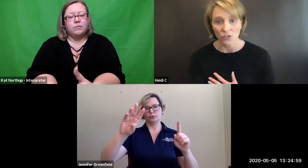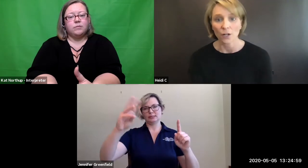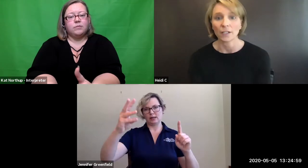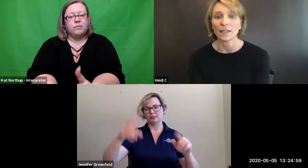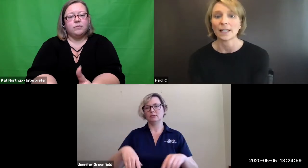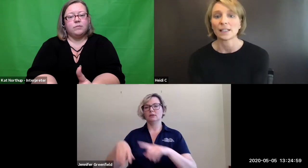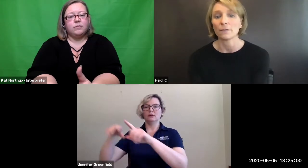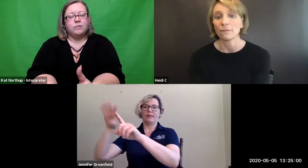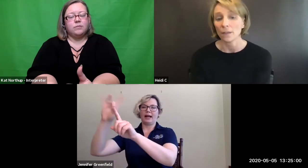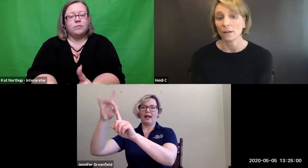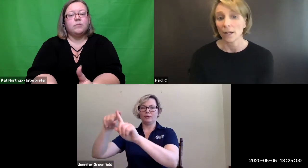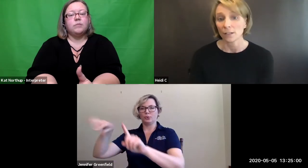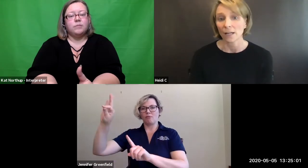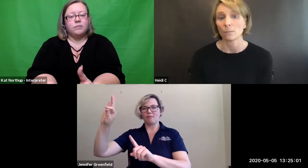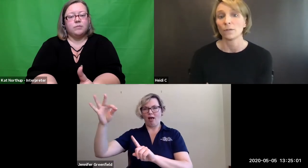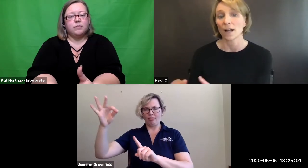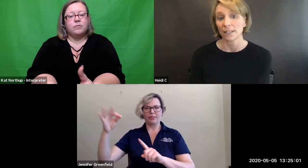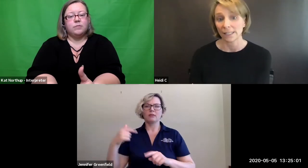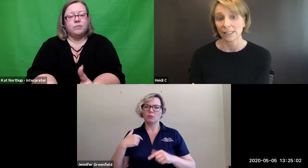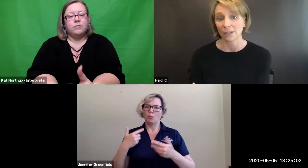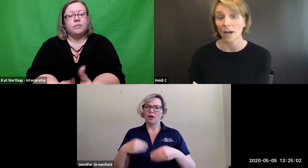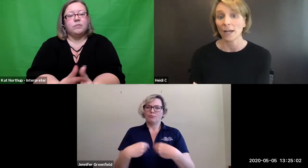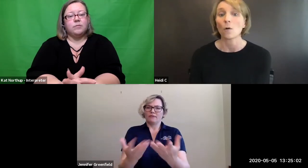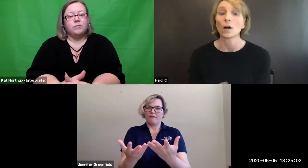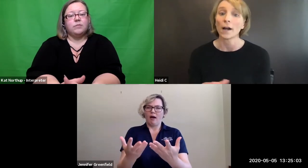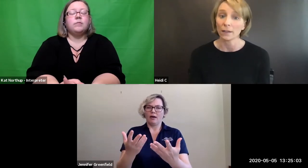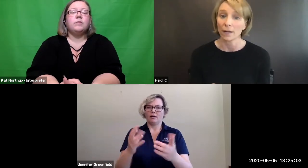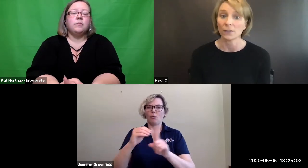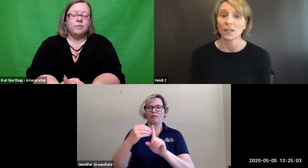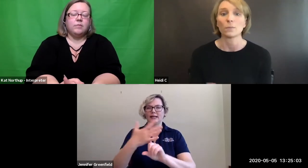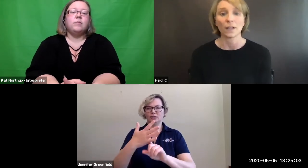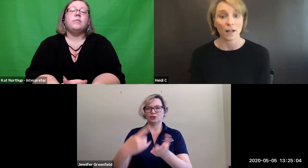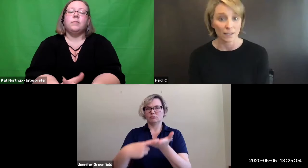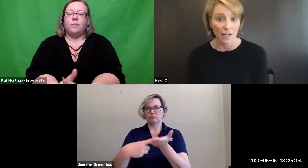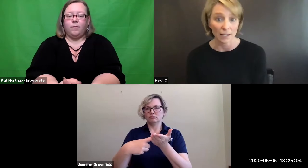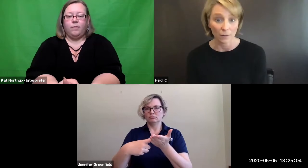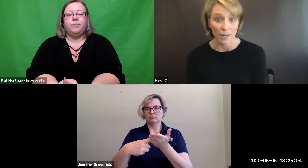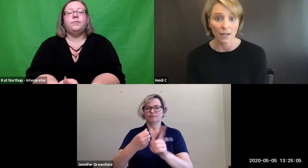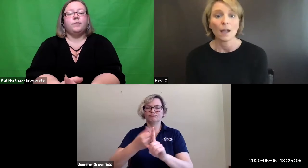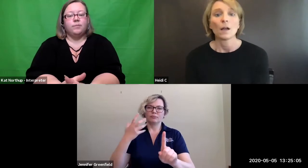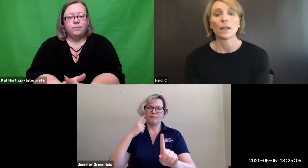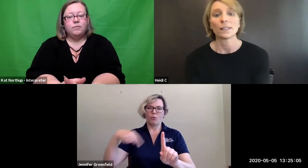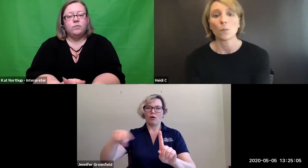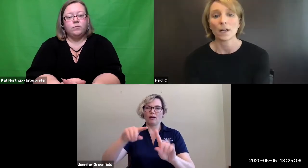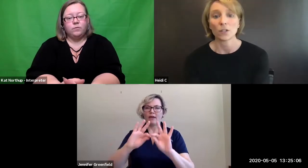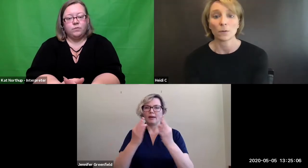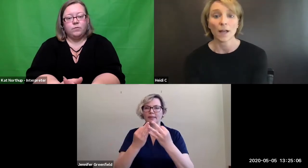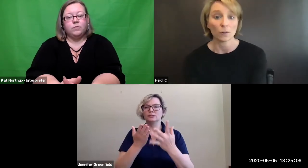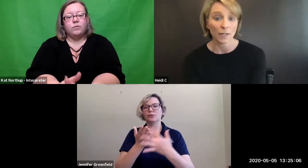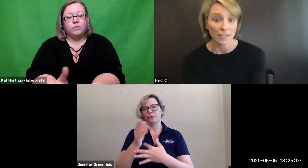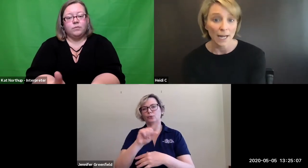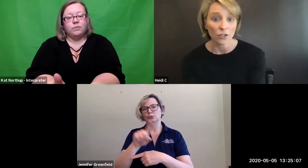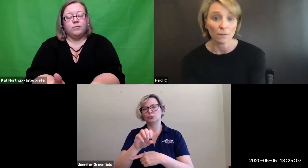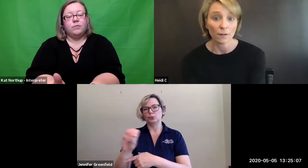us internally, that's our fifth graders that are moving on to sixth grade or our eighth graders that are moving on to ninth grade. We also wanted to provide